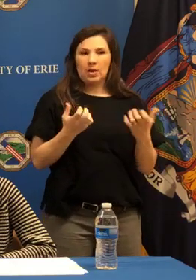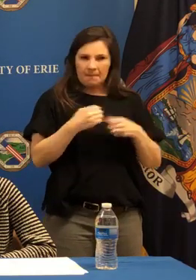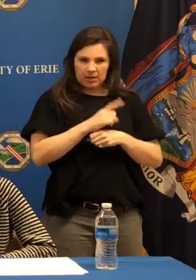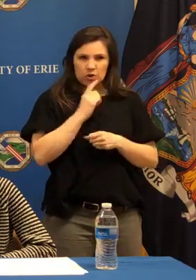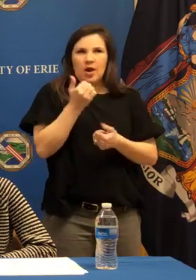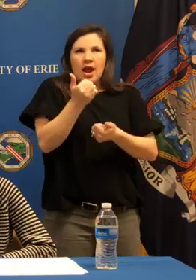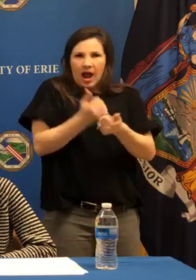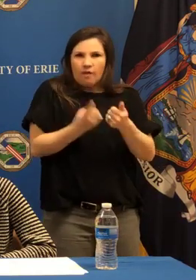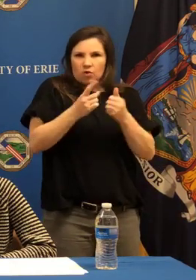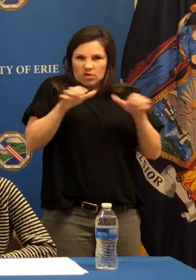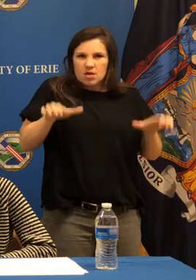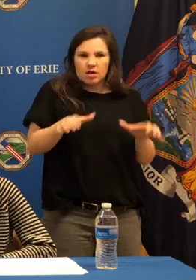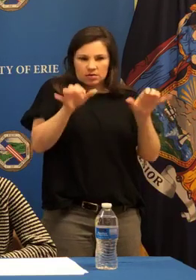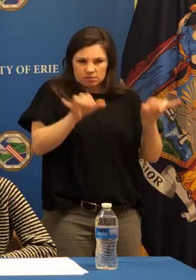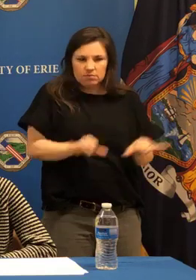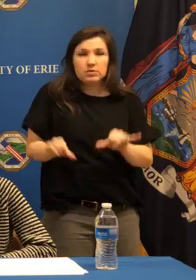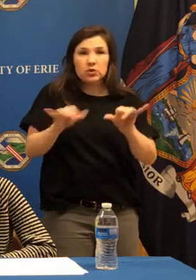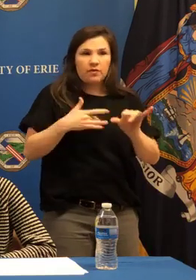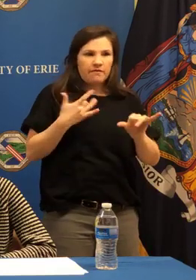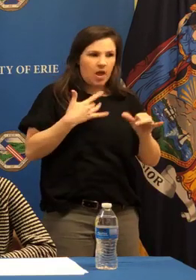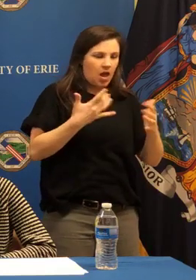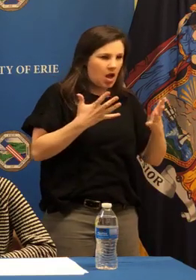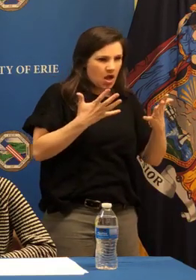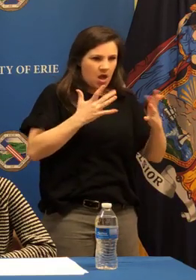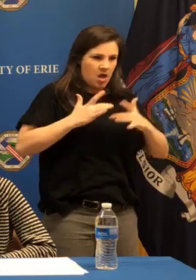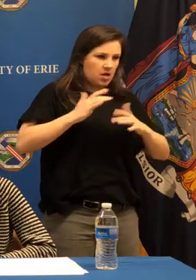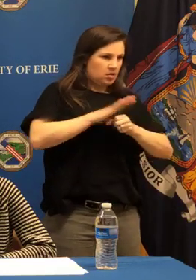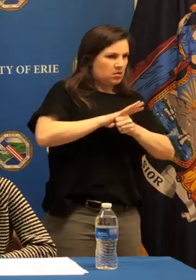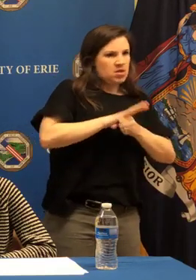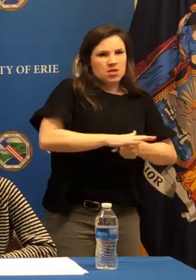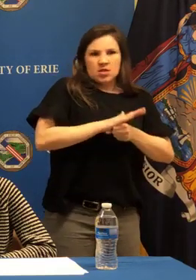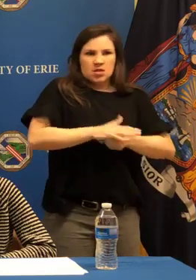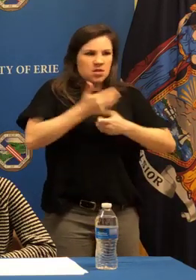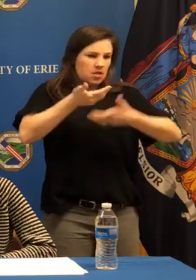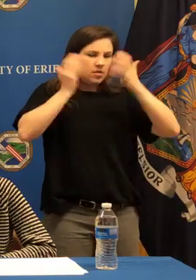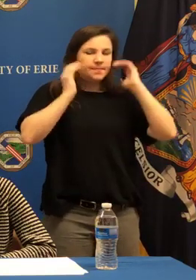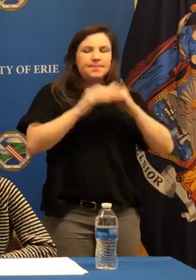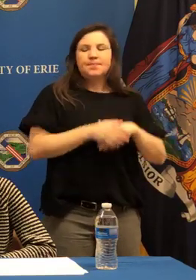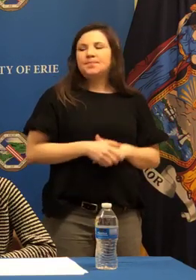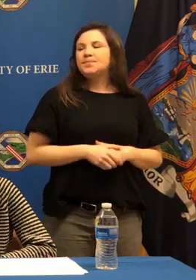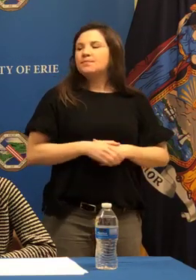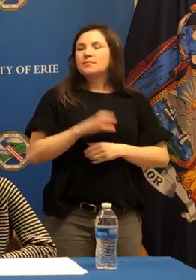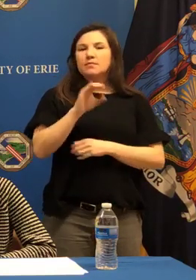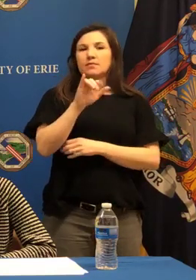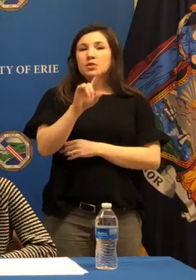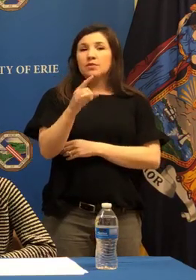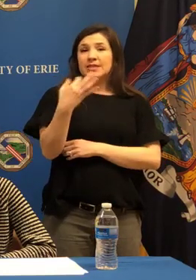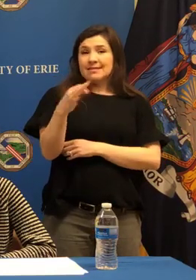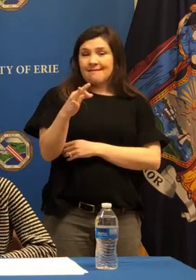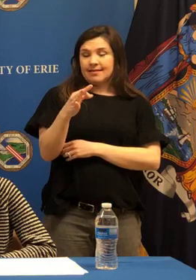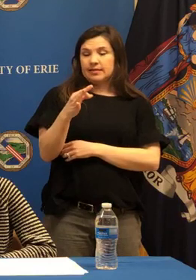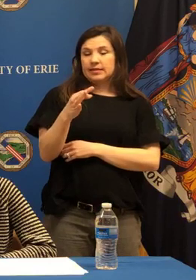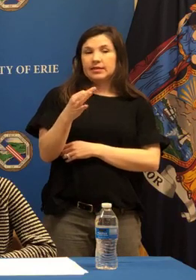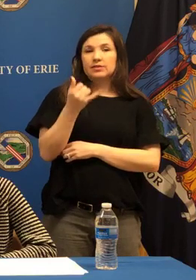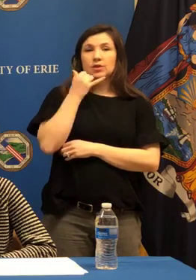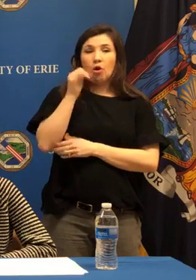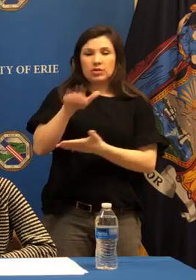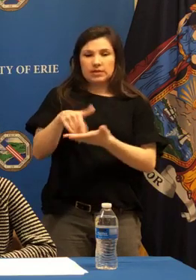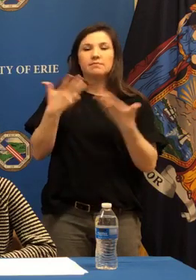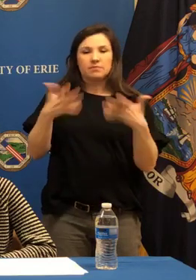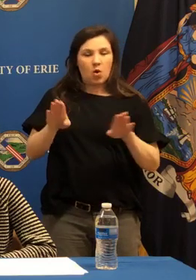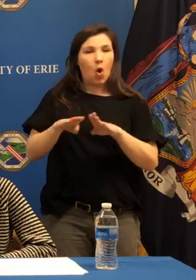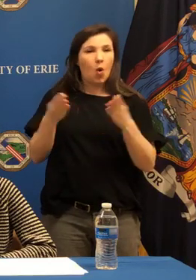does if you are feeling that exceptional stress level. The COVID-19 call center, as we've noted, it is